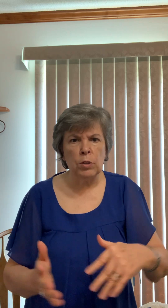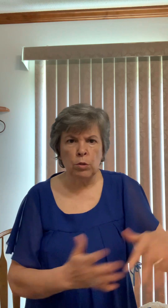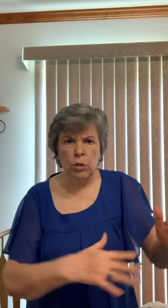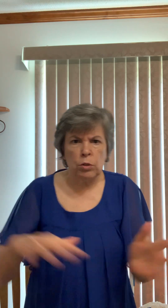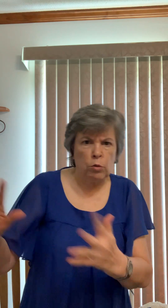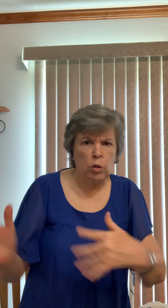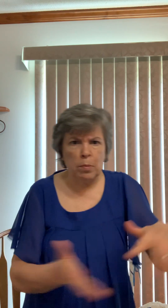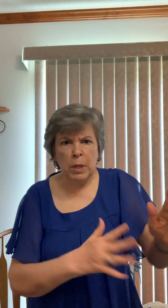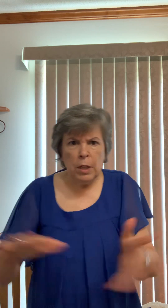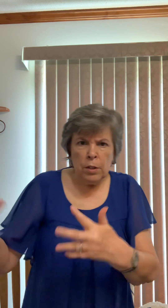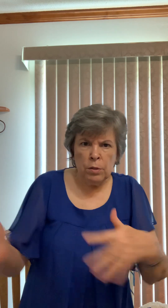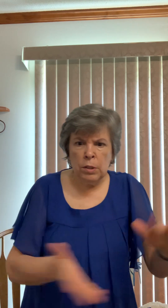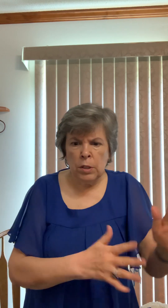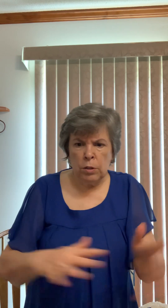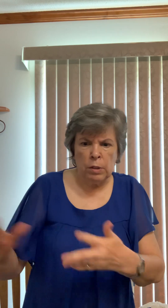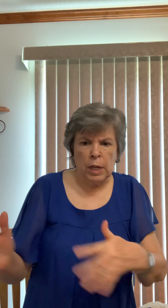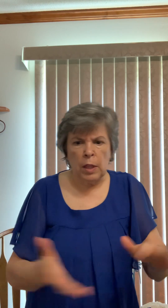a storm, you do it like that.